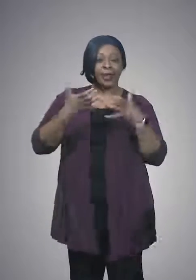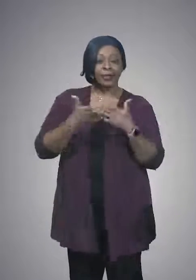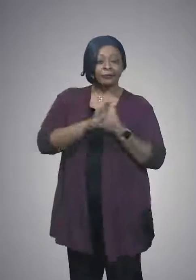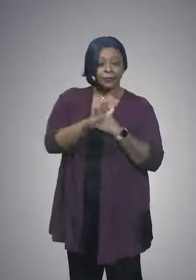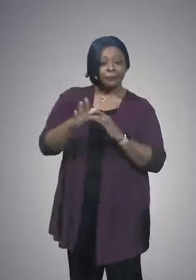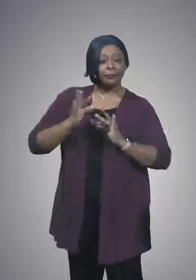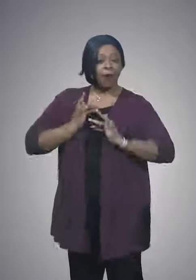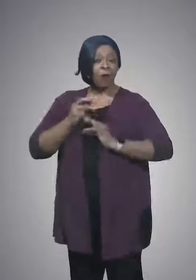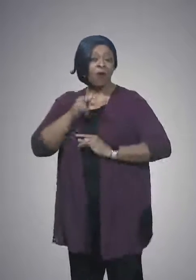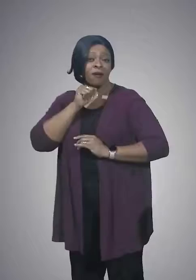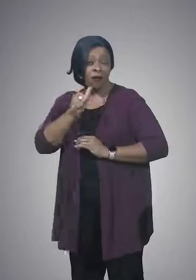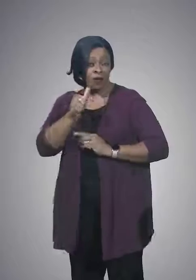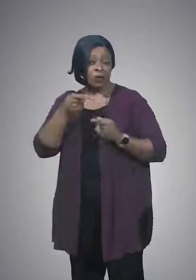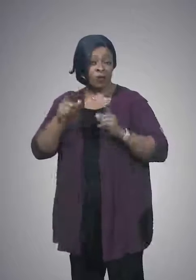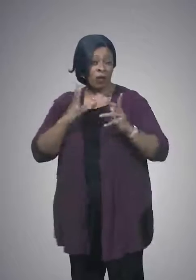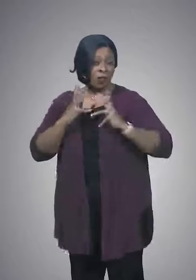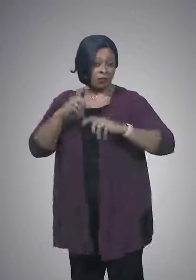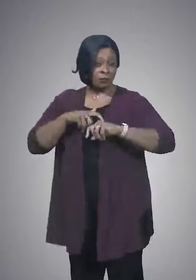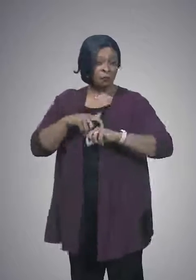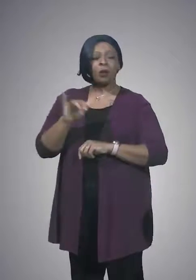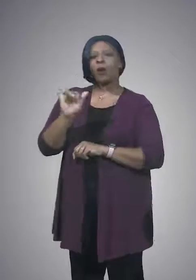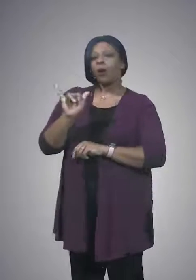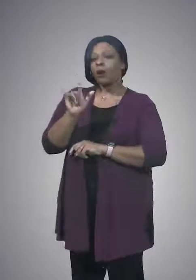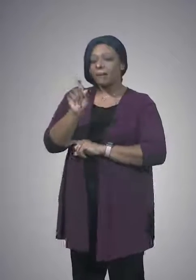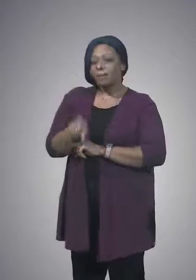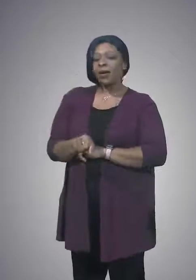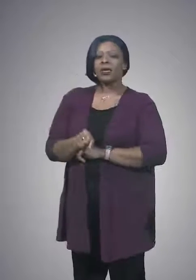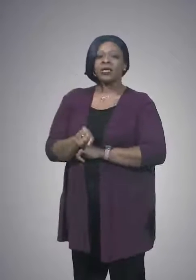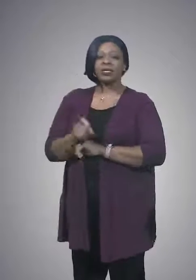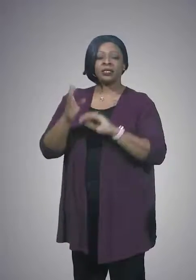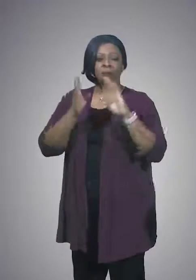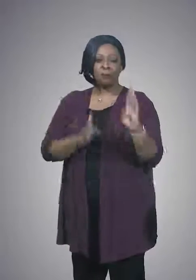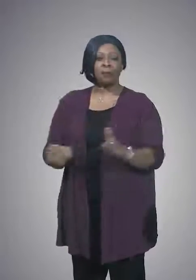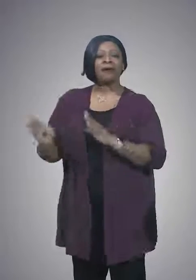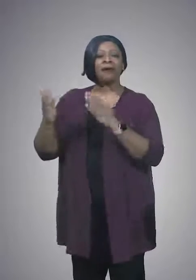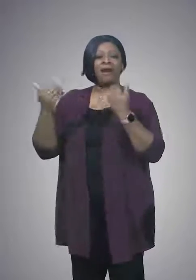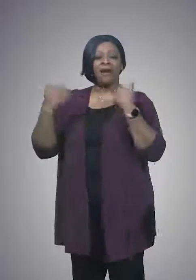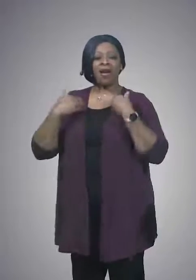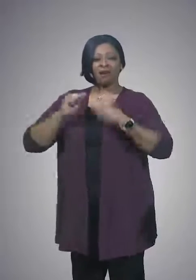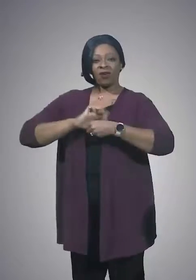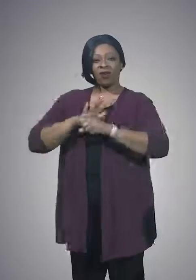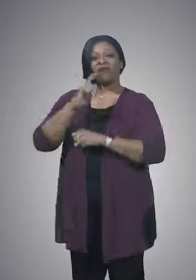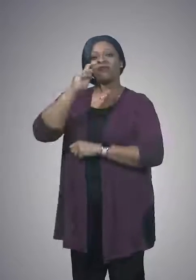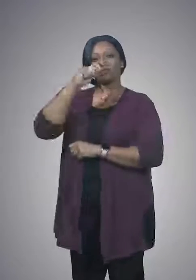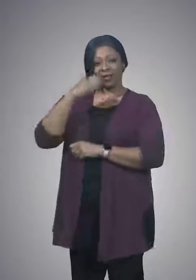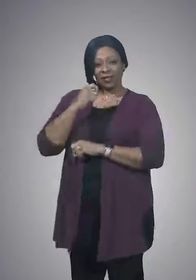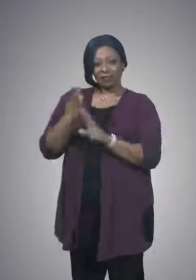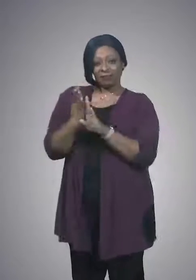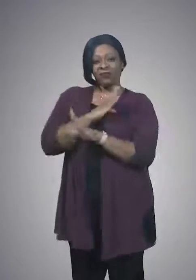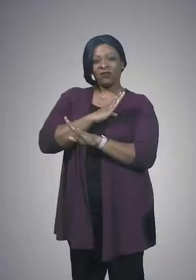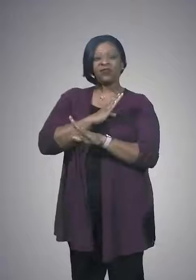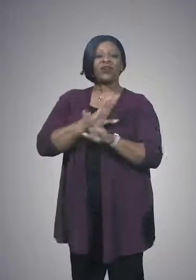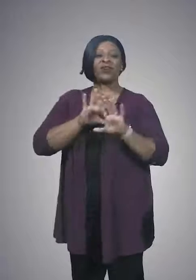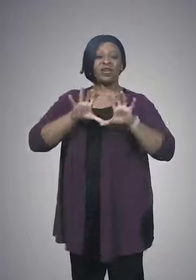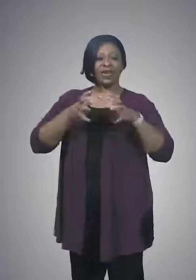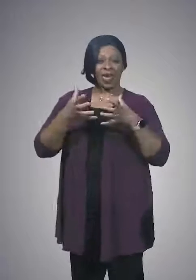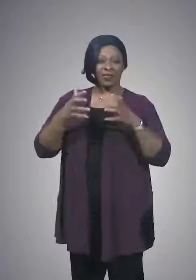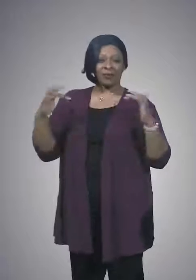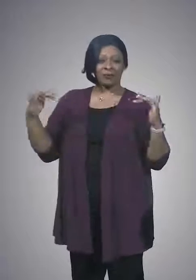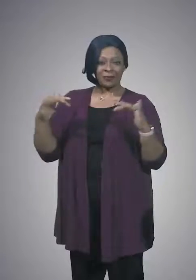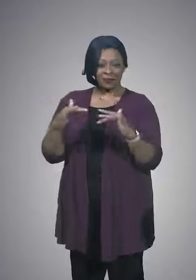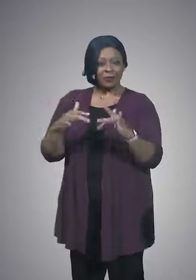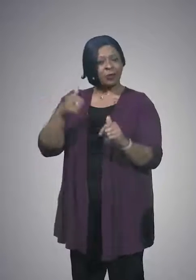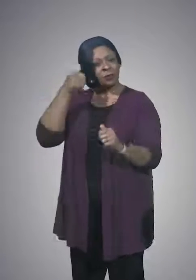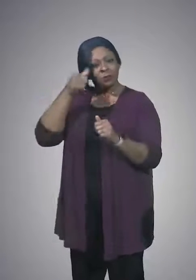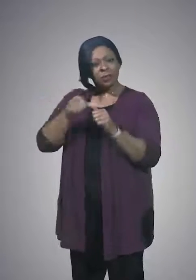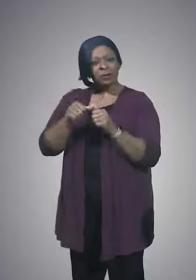with for the holidays, but you also need to prepare to have a COVID test before gathering. Remember